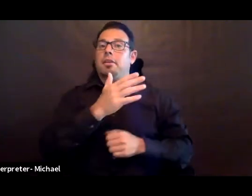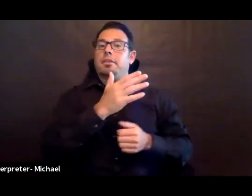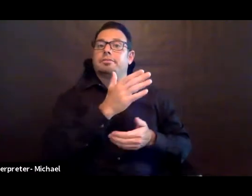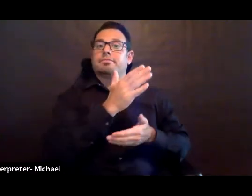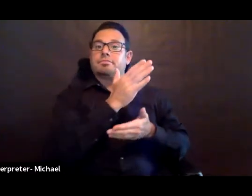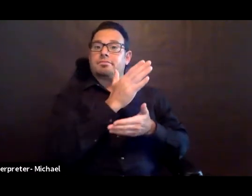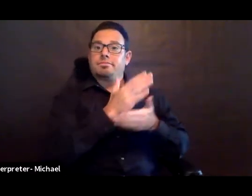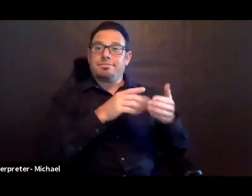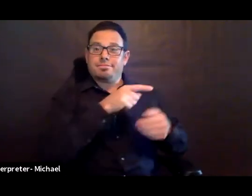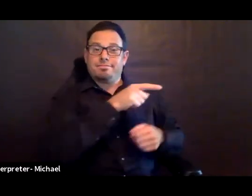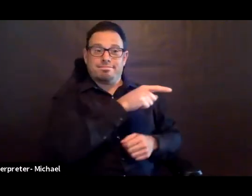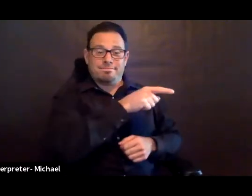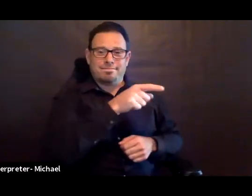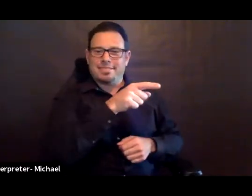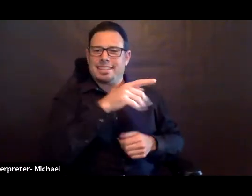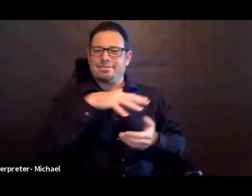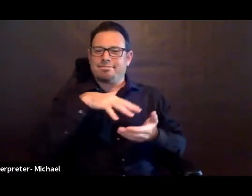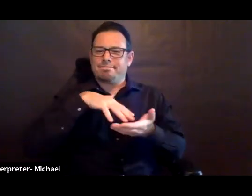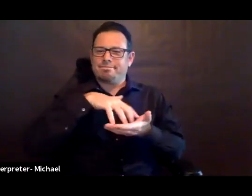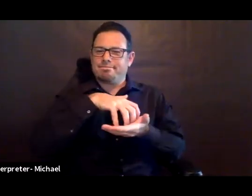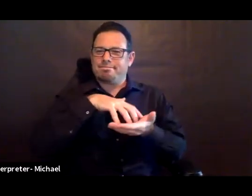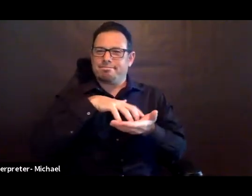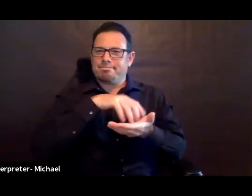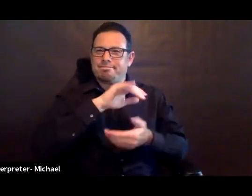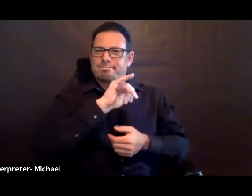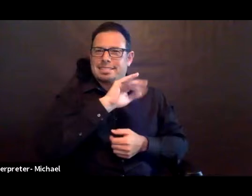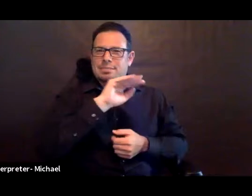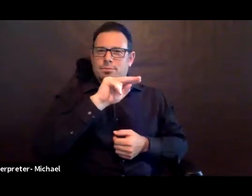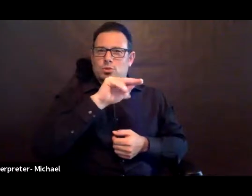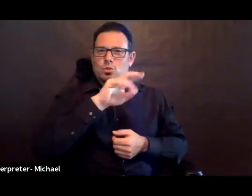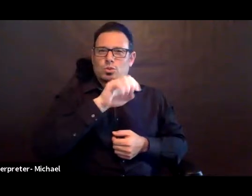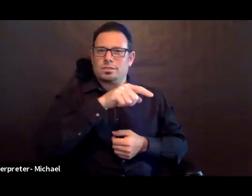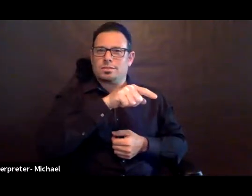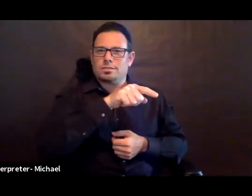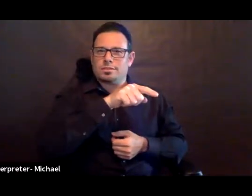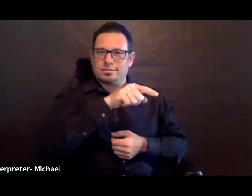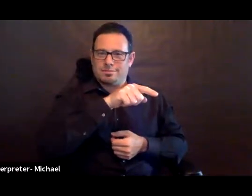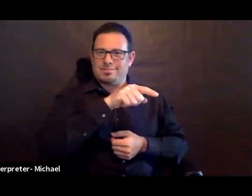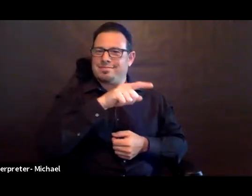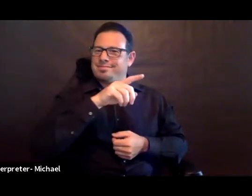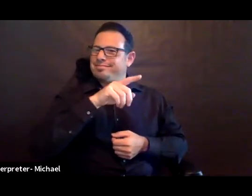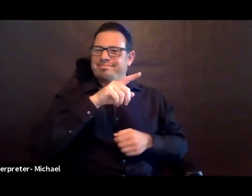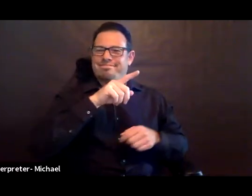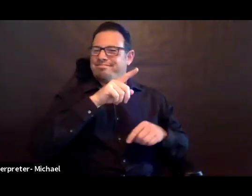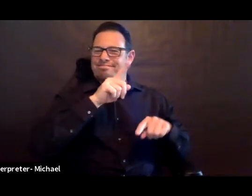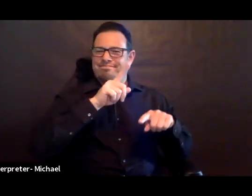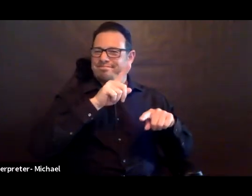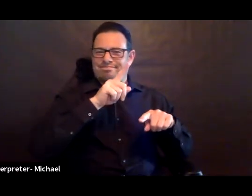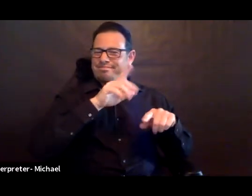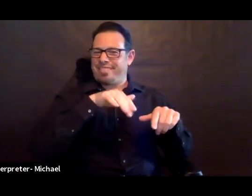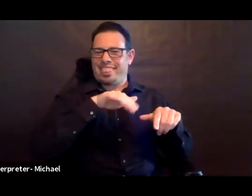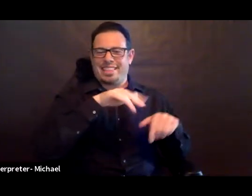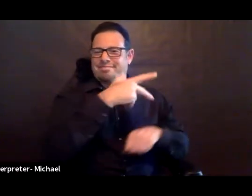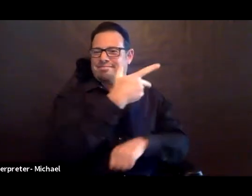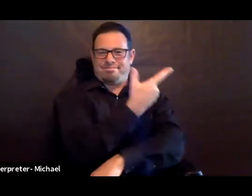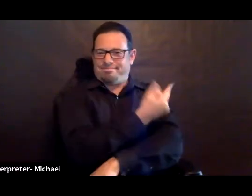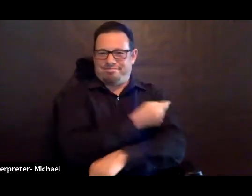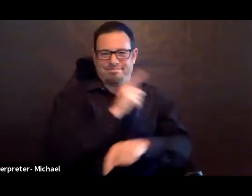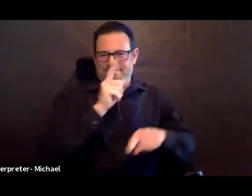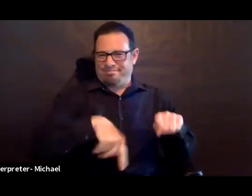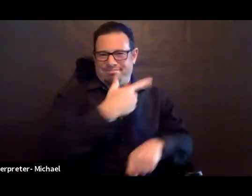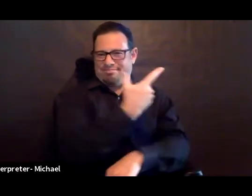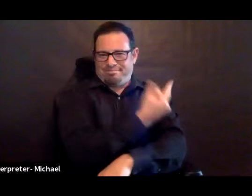Unfortunately, even in Minnesota, where we have a higher level of vaccination than some other states, we have not reached a point of herd